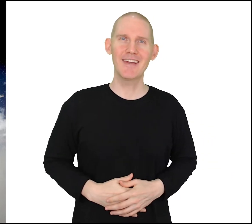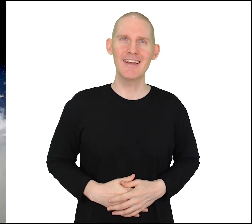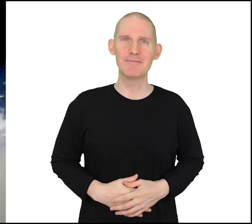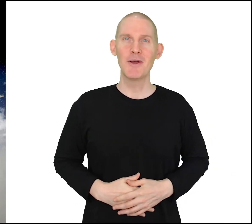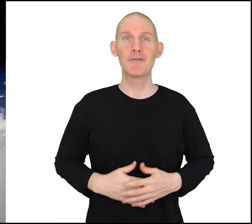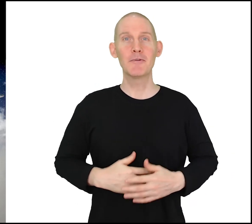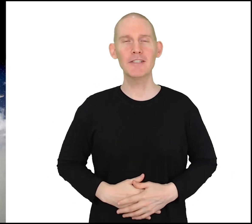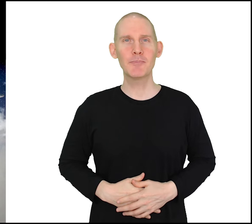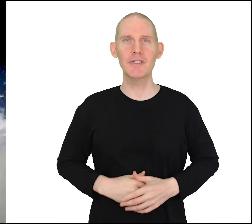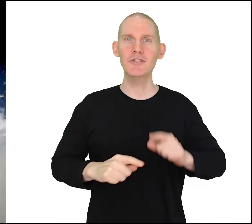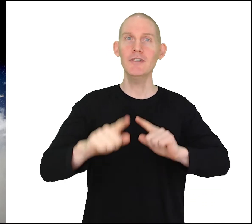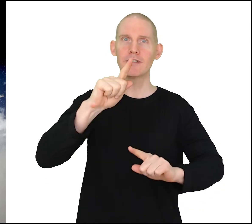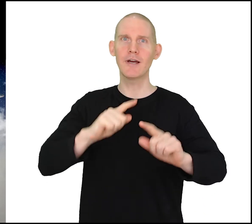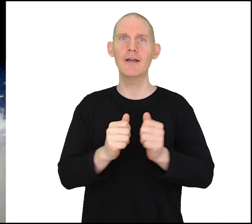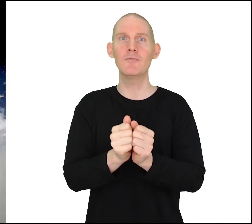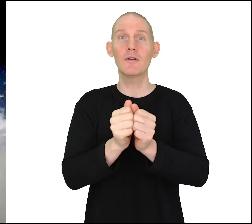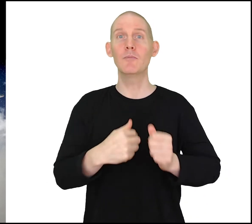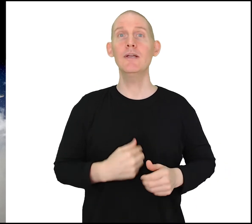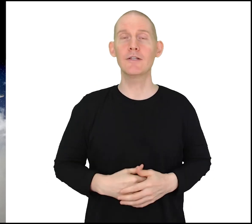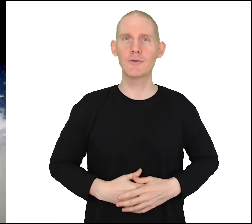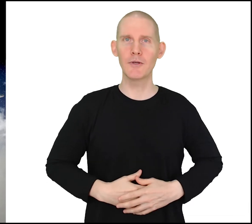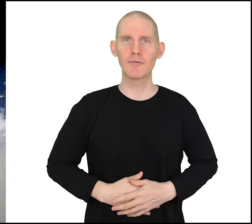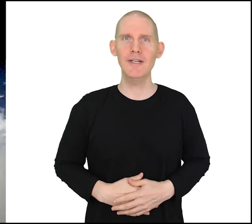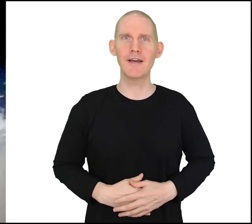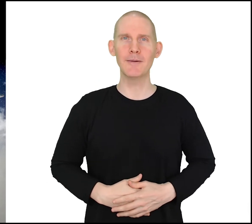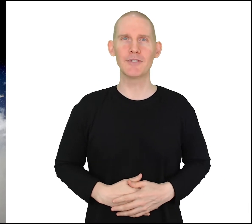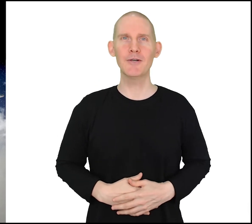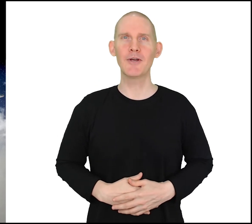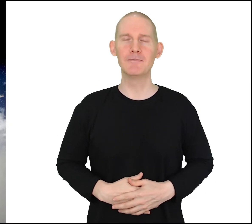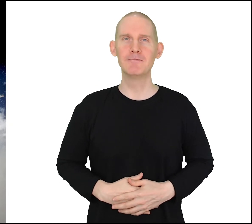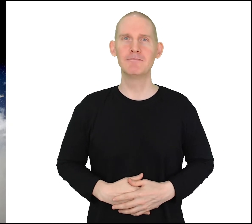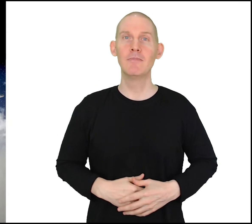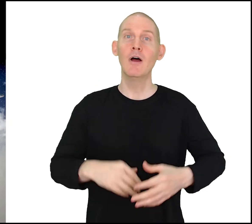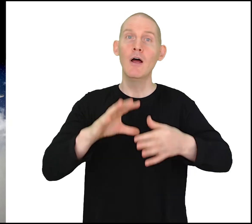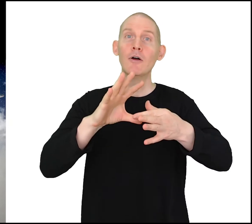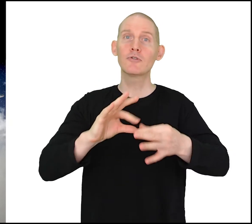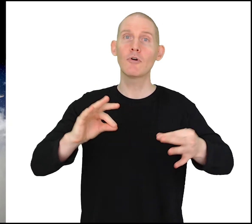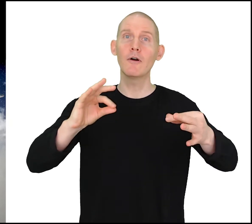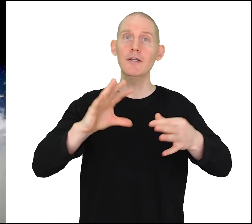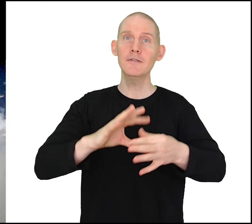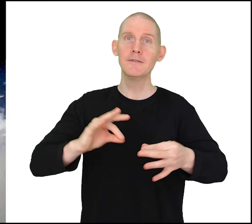Okay, from the rest position, sign with me. Let's do it 3 times. Here we go. Story,